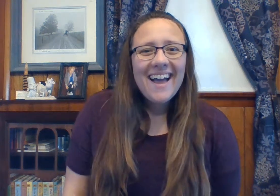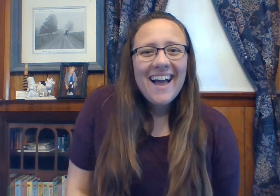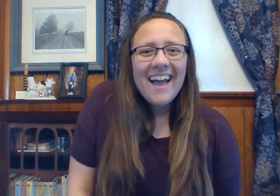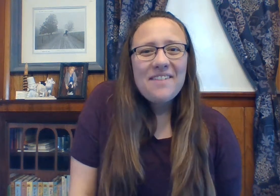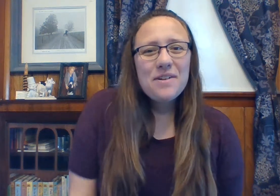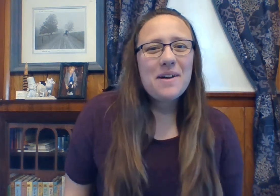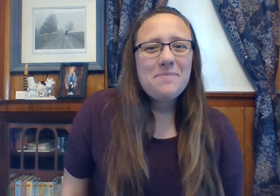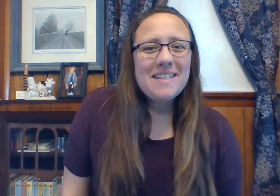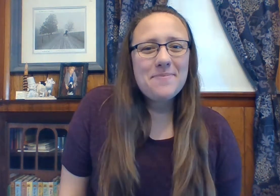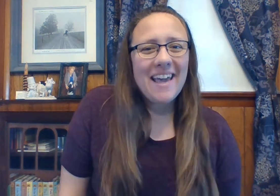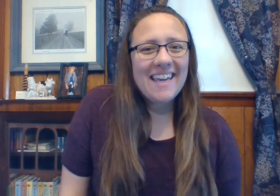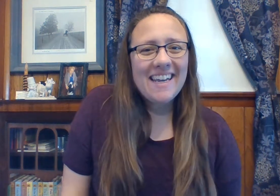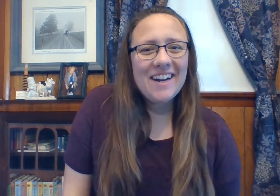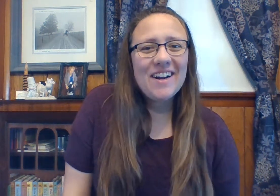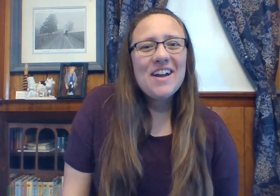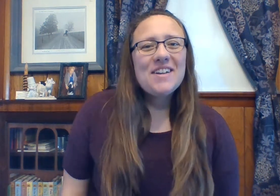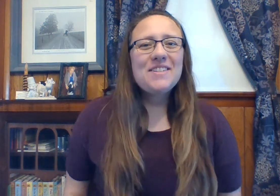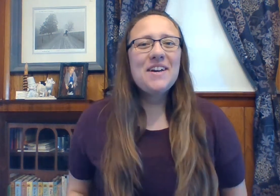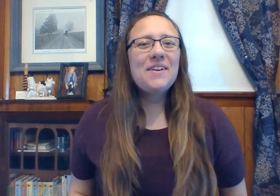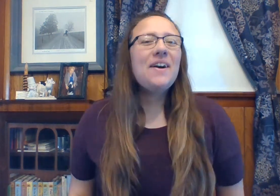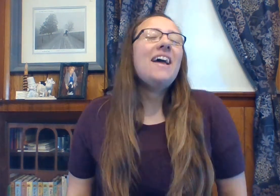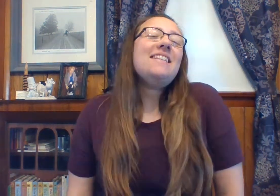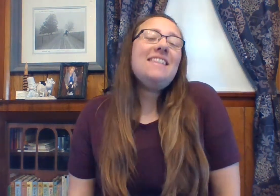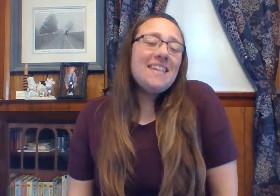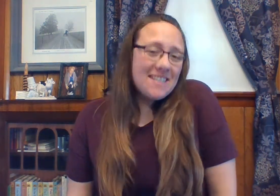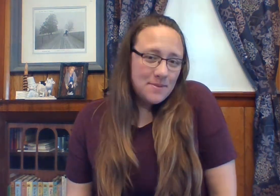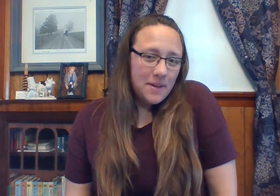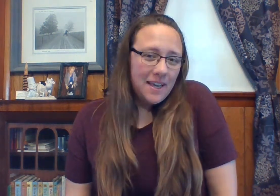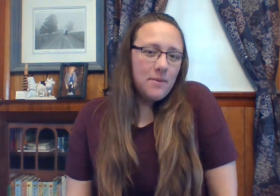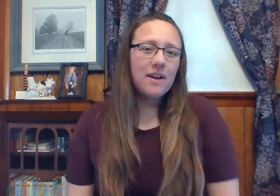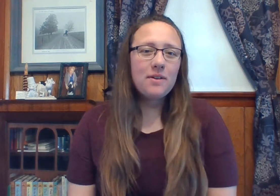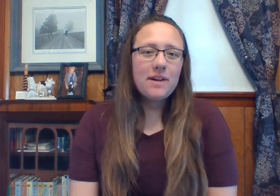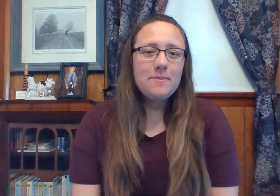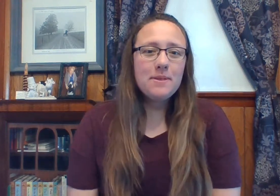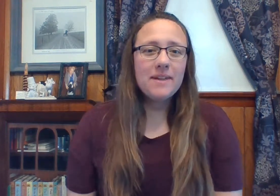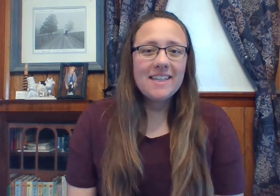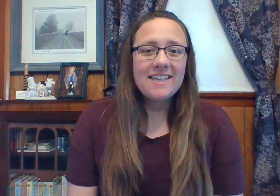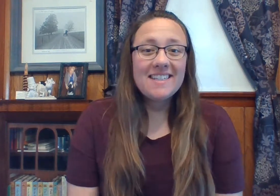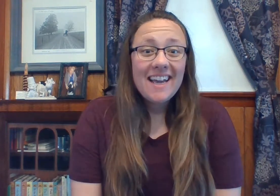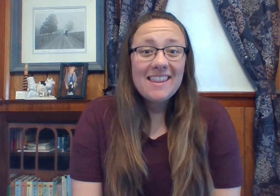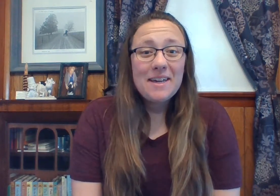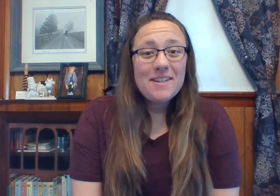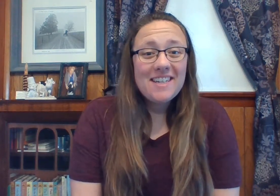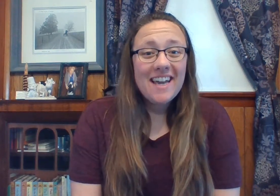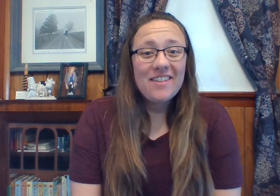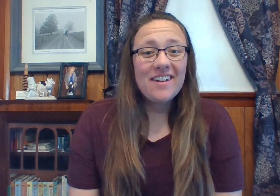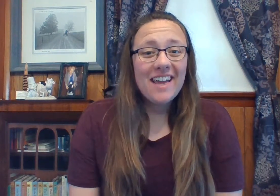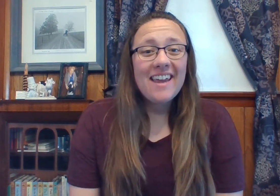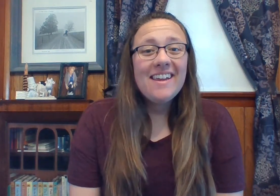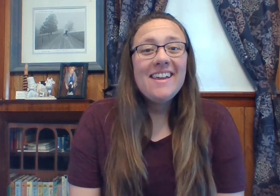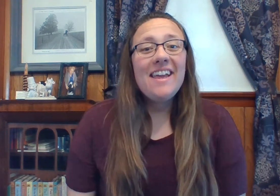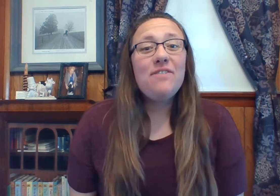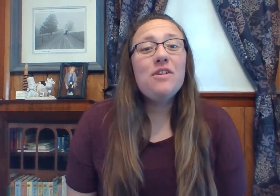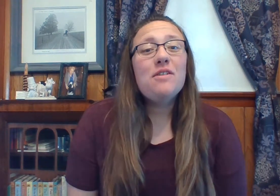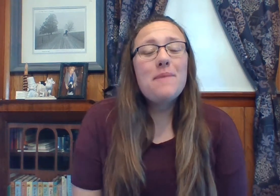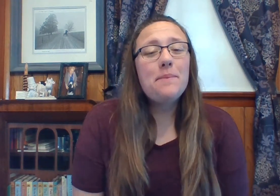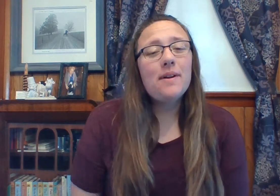Hi everyone, Miss Megan here. So this week we are going to be doing a little sign language together again. If you remember